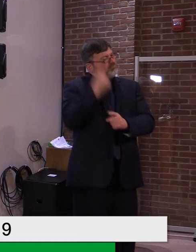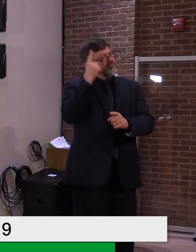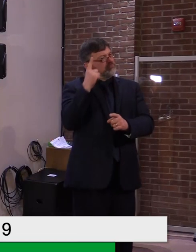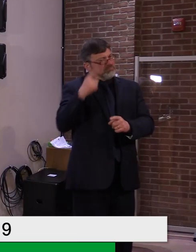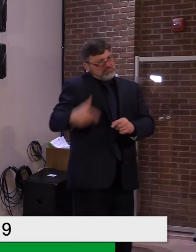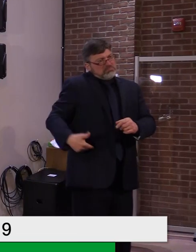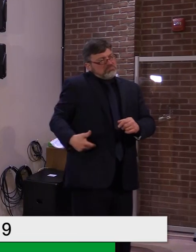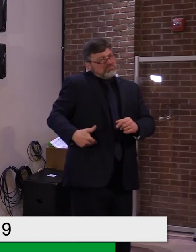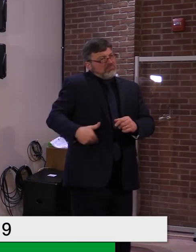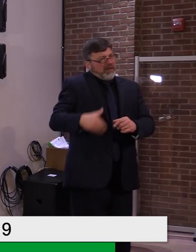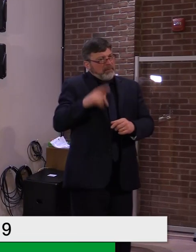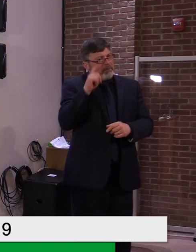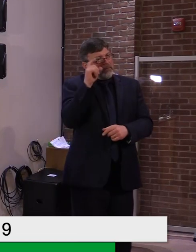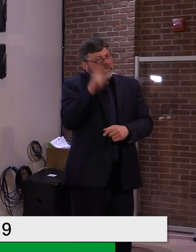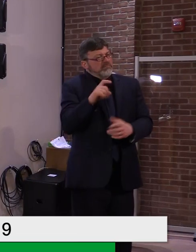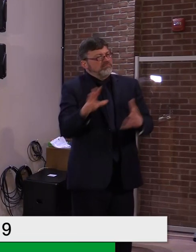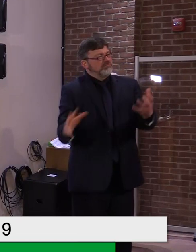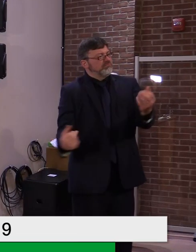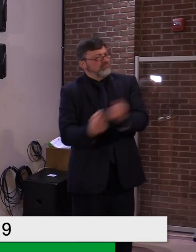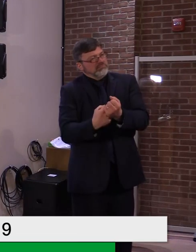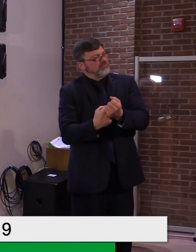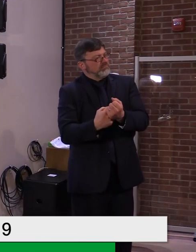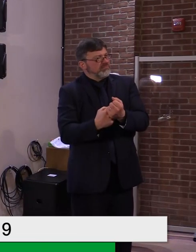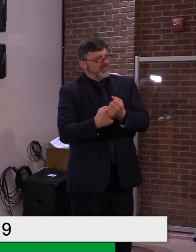Vermont, because we certainly could use the help.